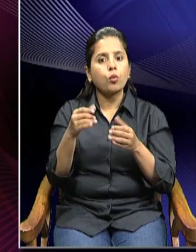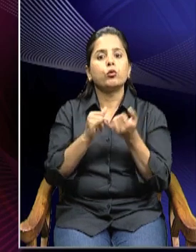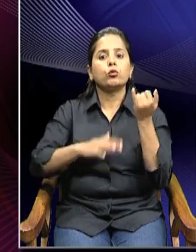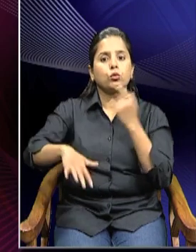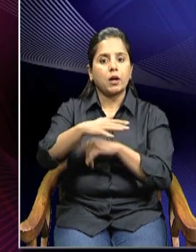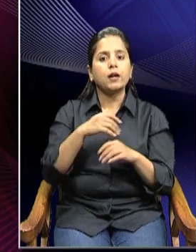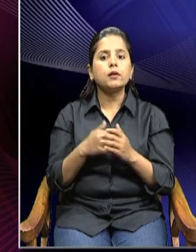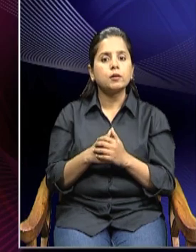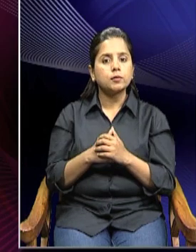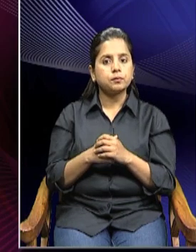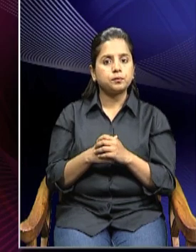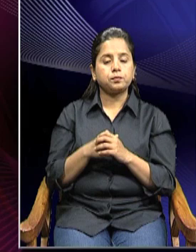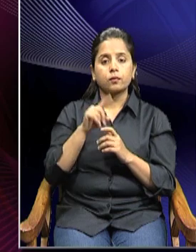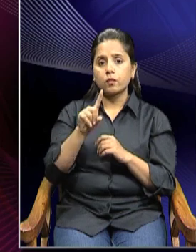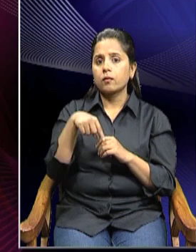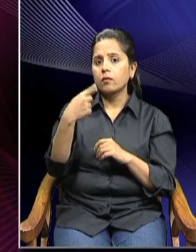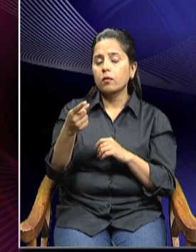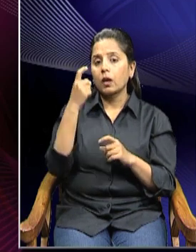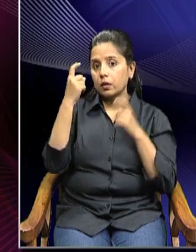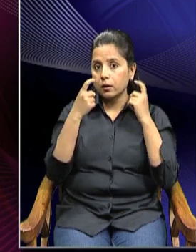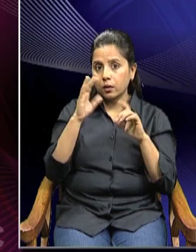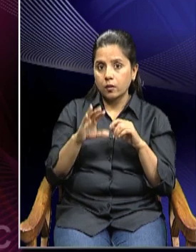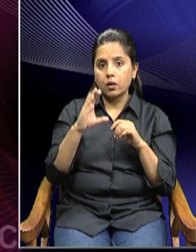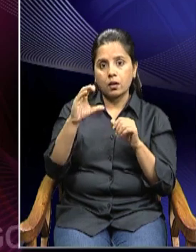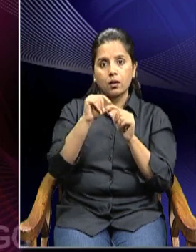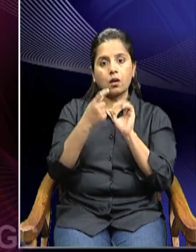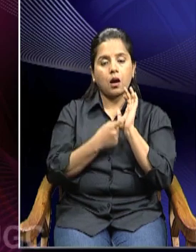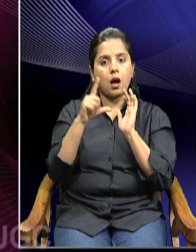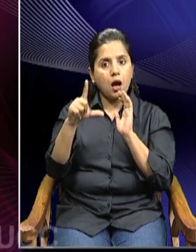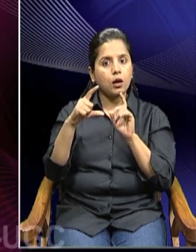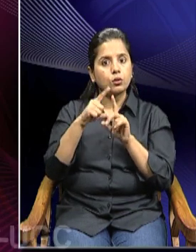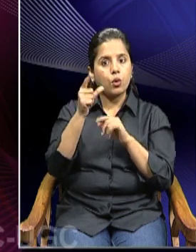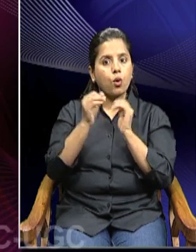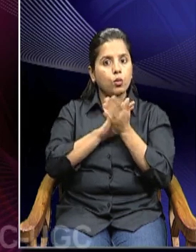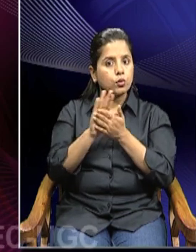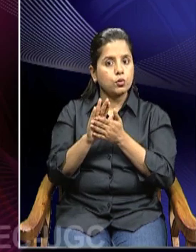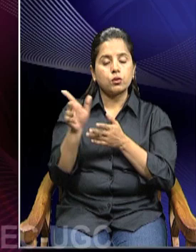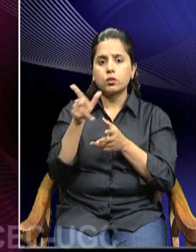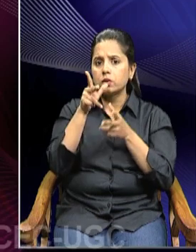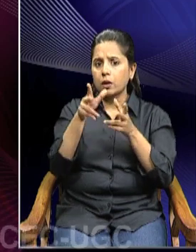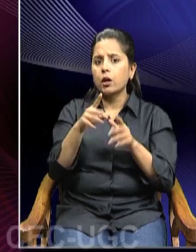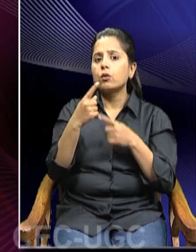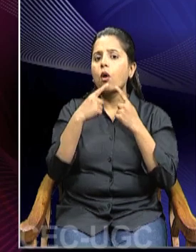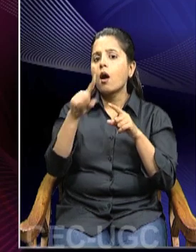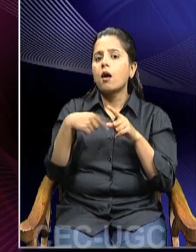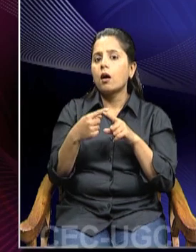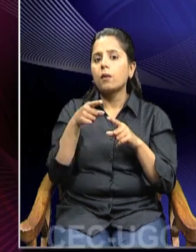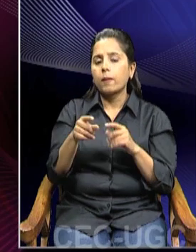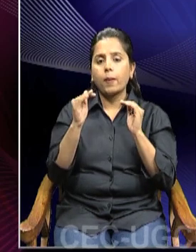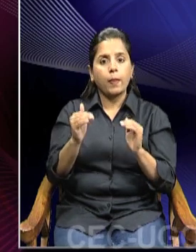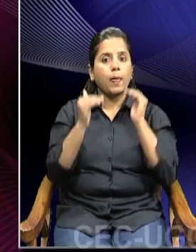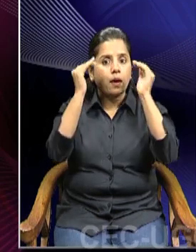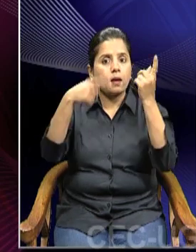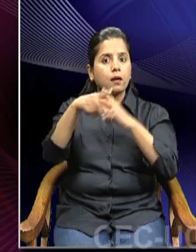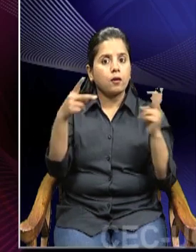societies. Yet another thinker, Karl Deutsch, he talks about high degree